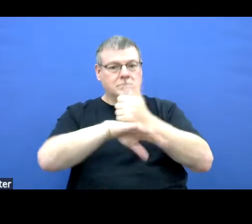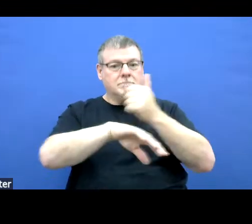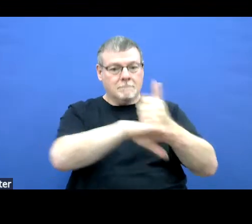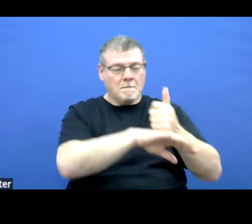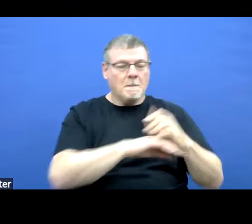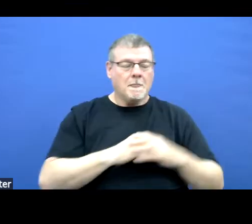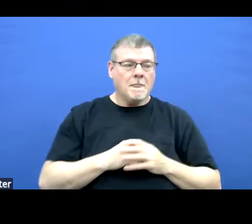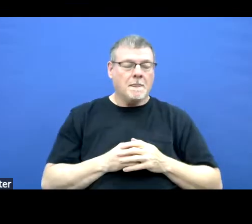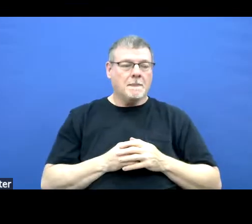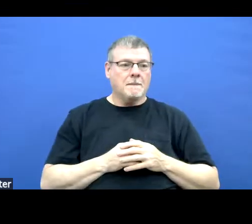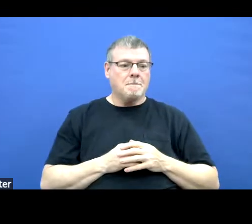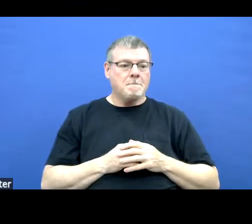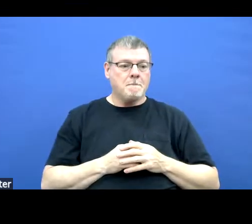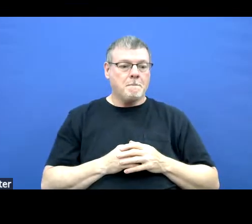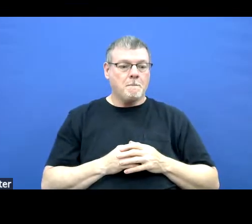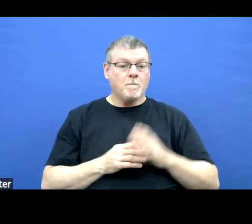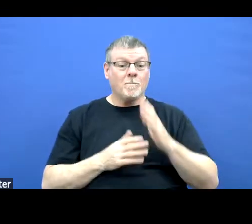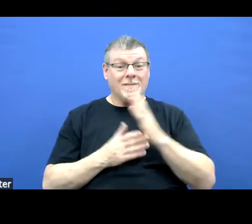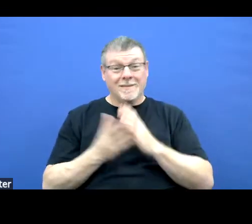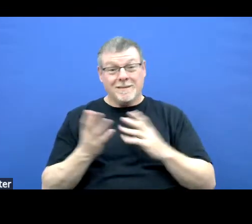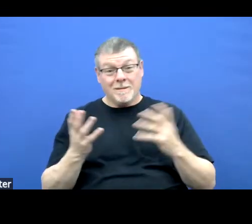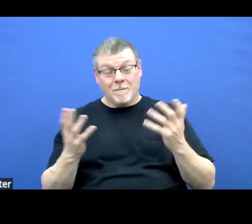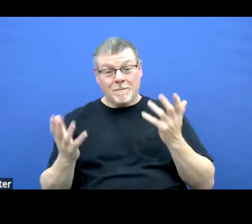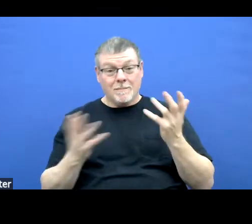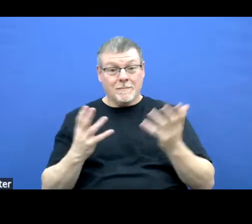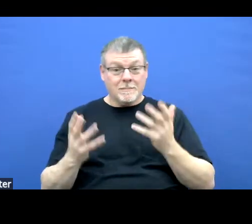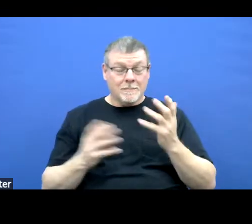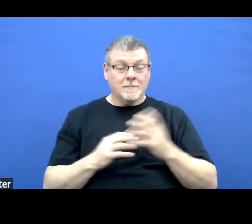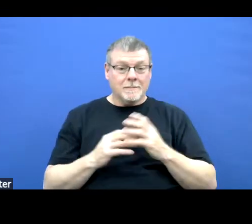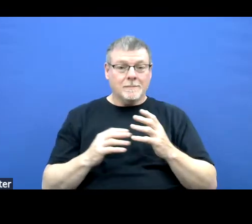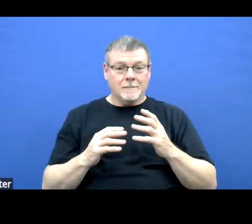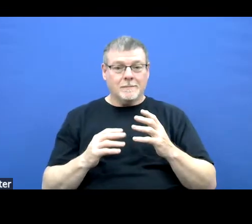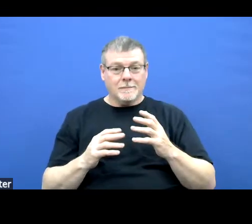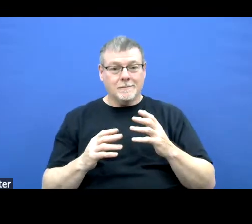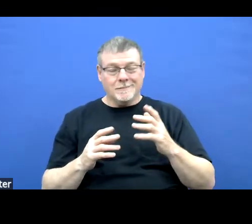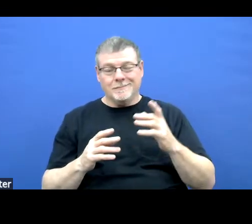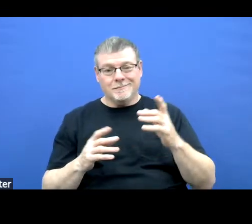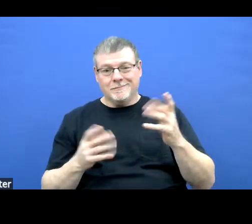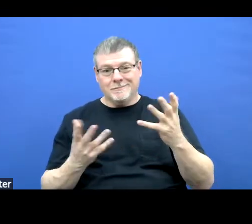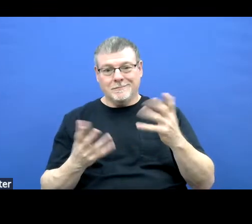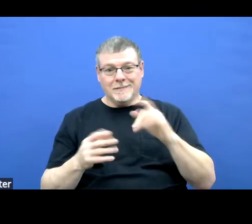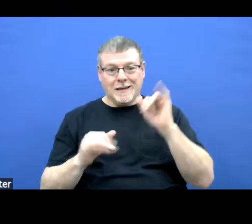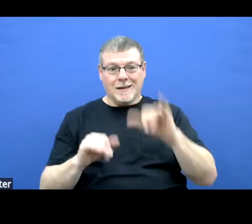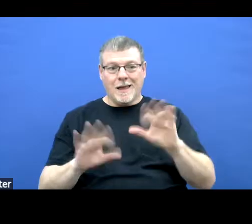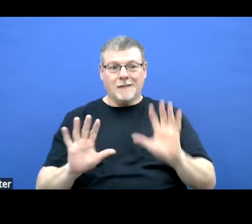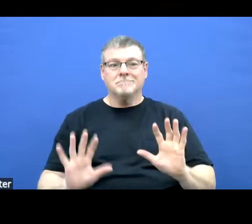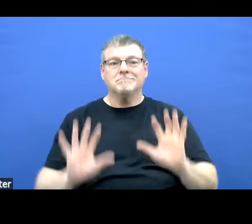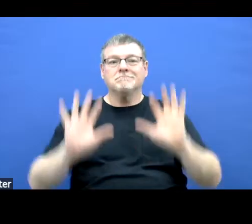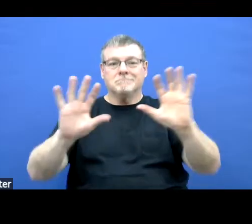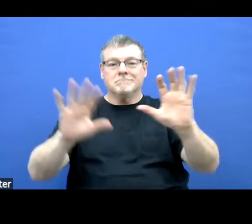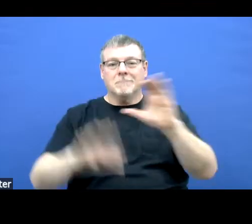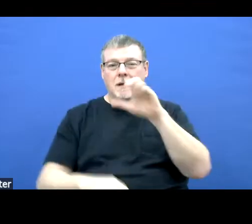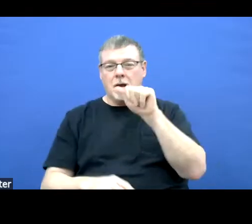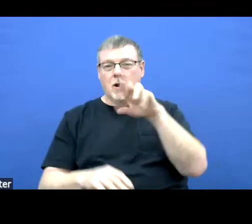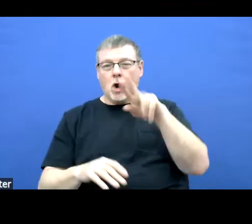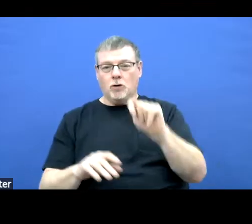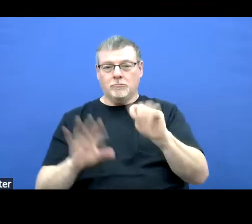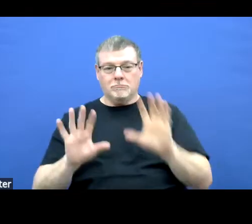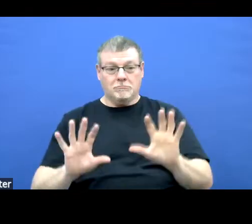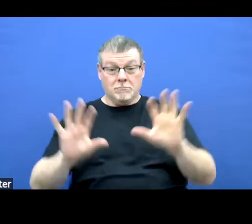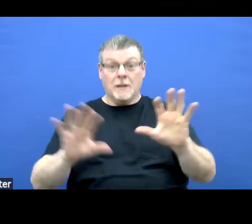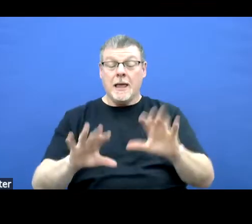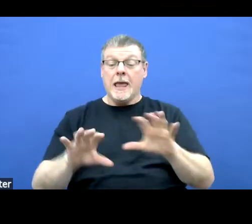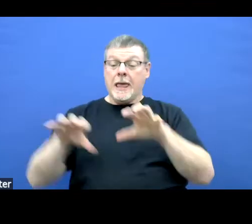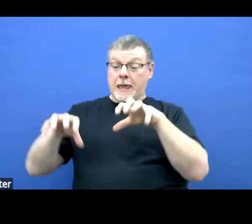are on essentially Stands of some cards sort. that they might be able to push further back. They normally have them where they